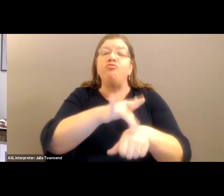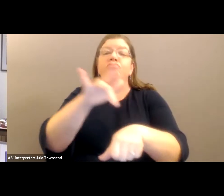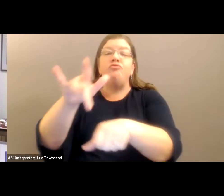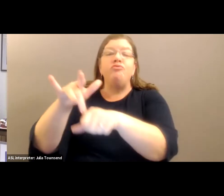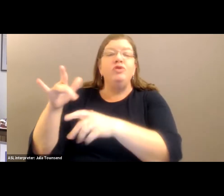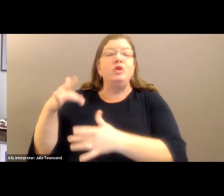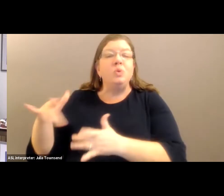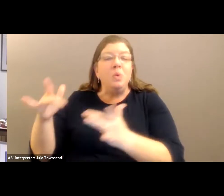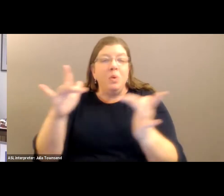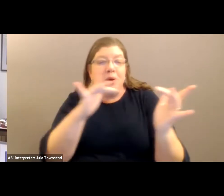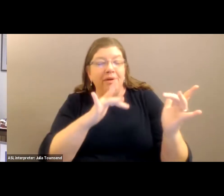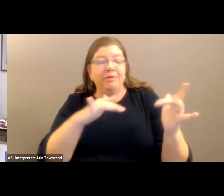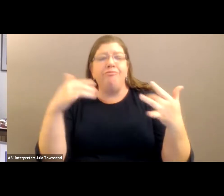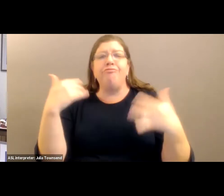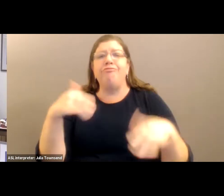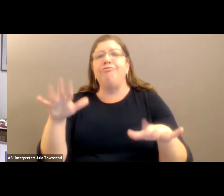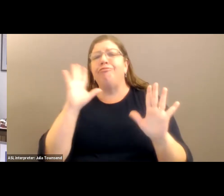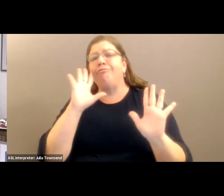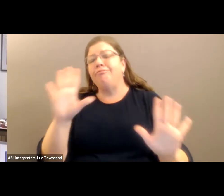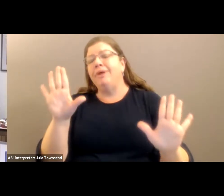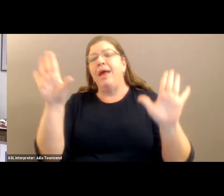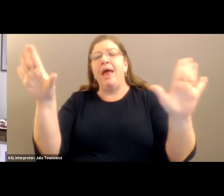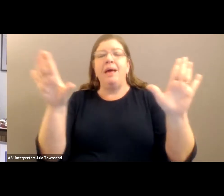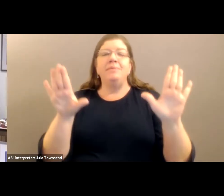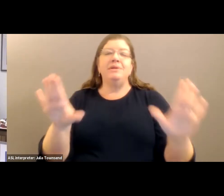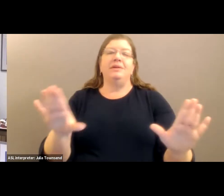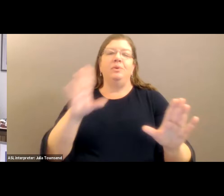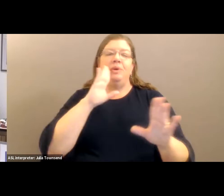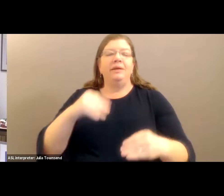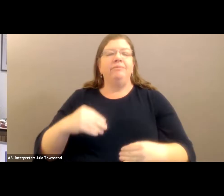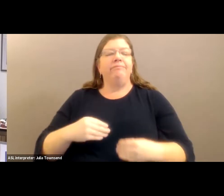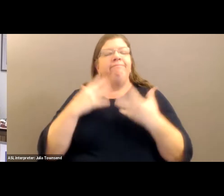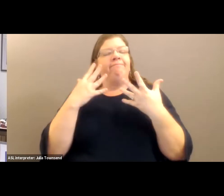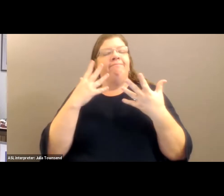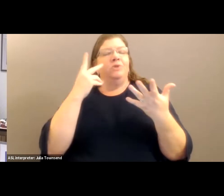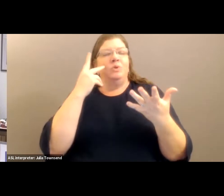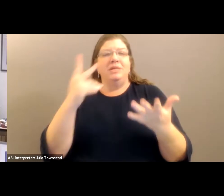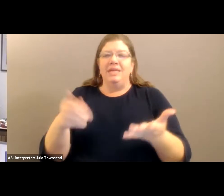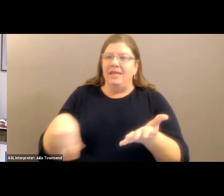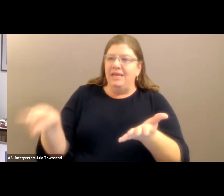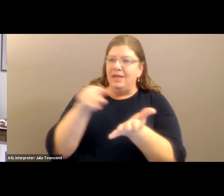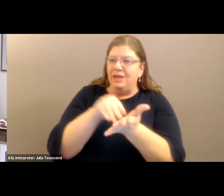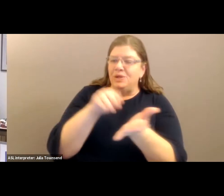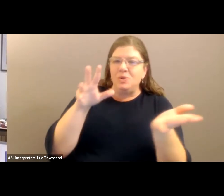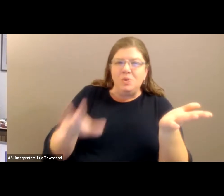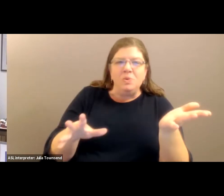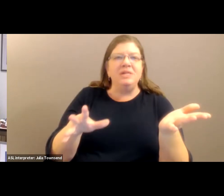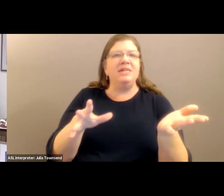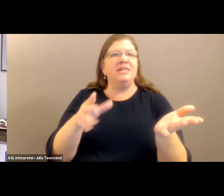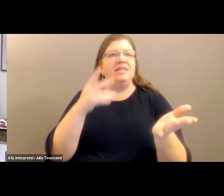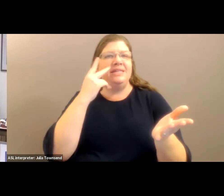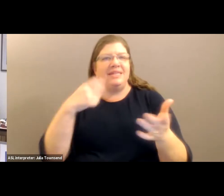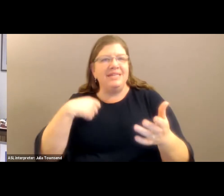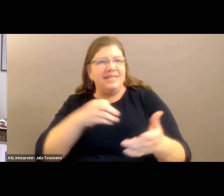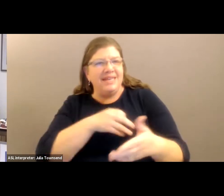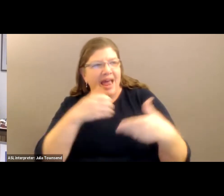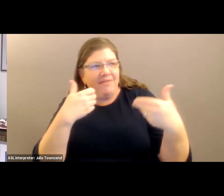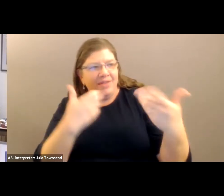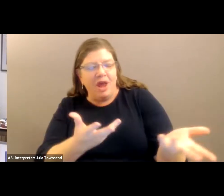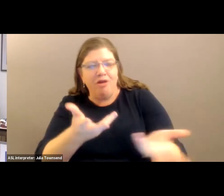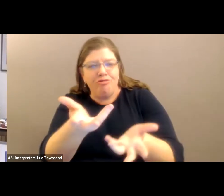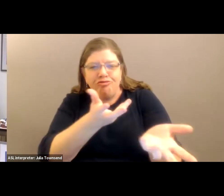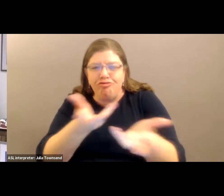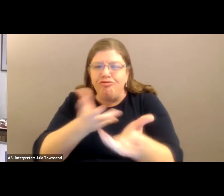tours, and it's been just absolutely refreshing to see the students there, to see the staff members